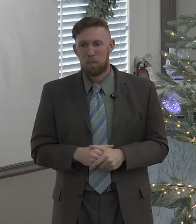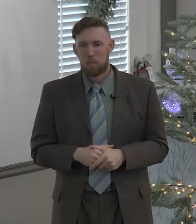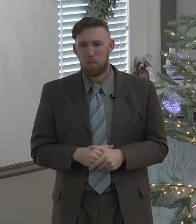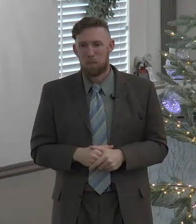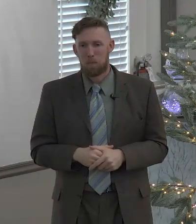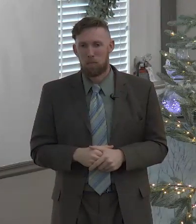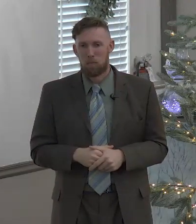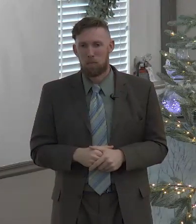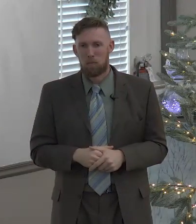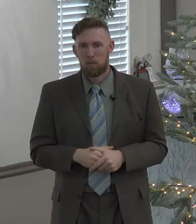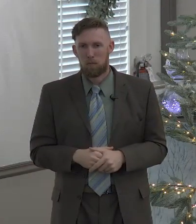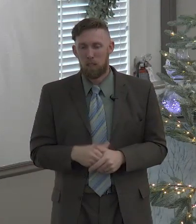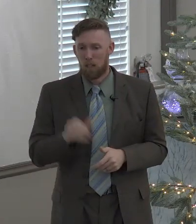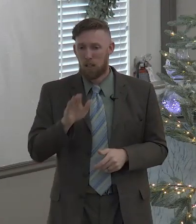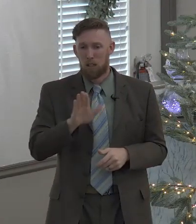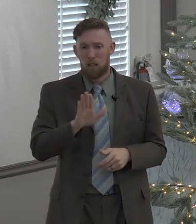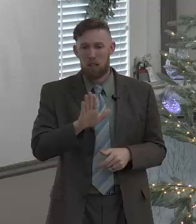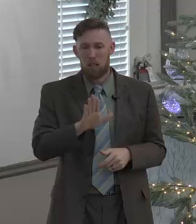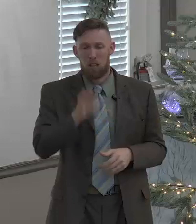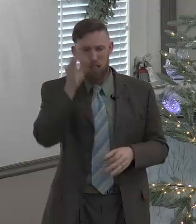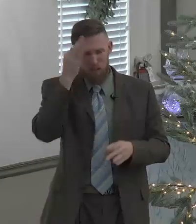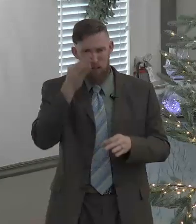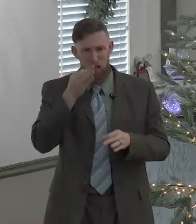on his face.